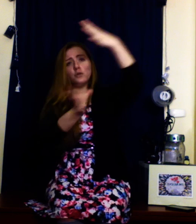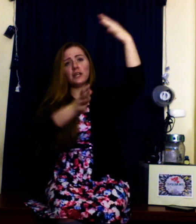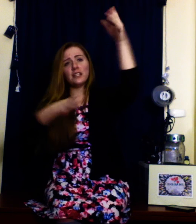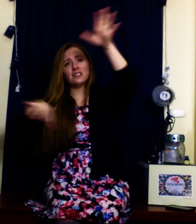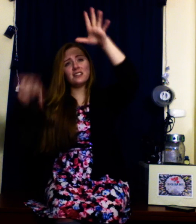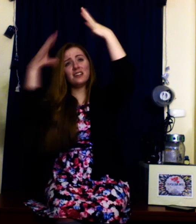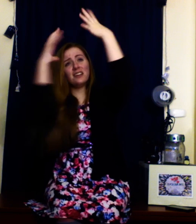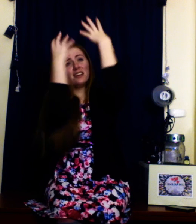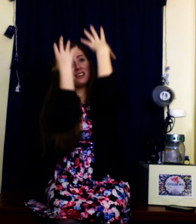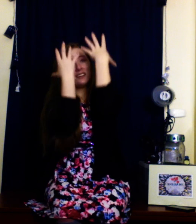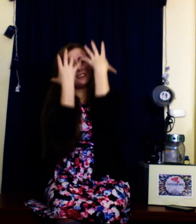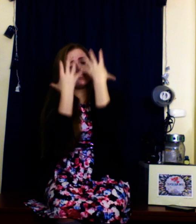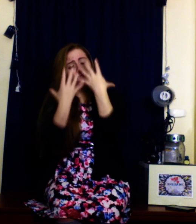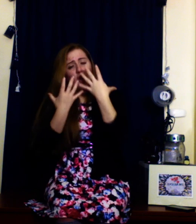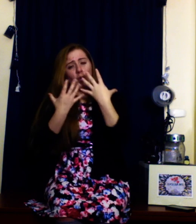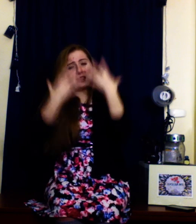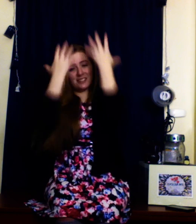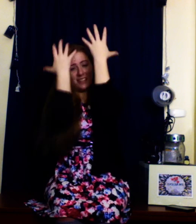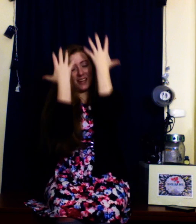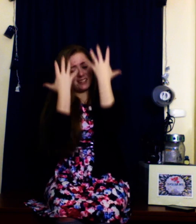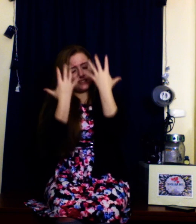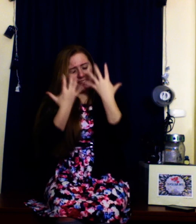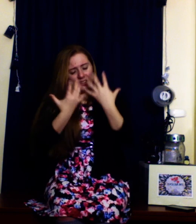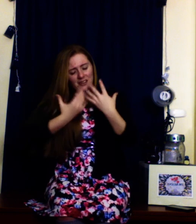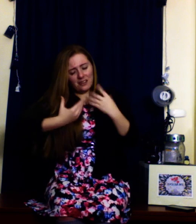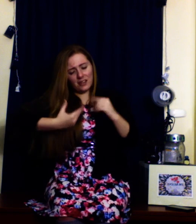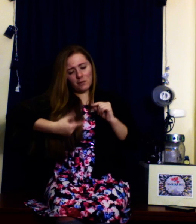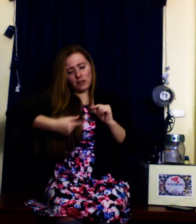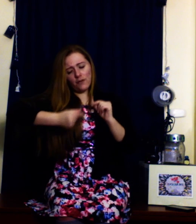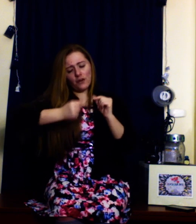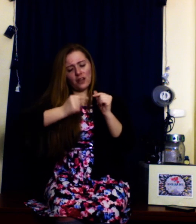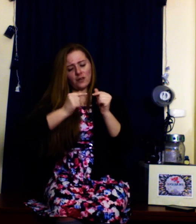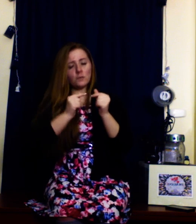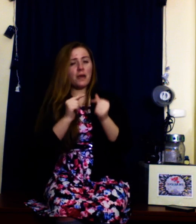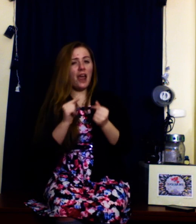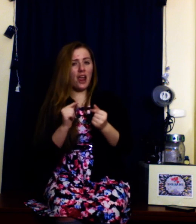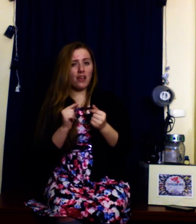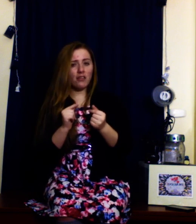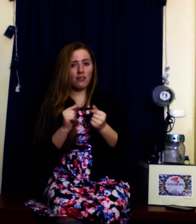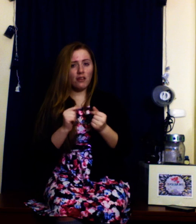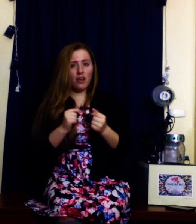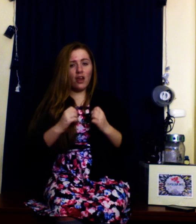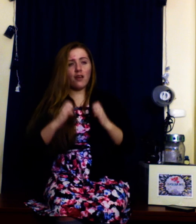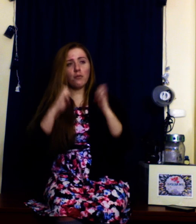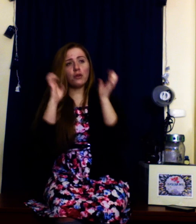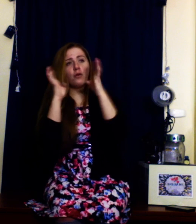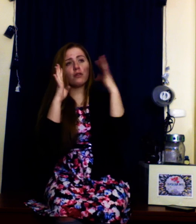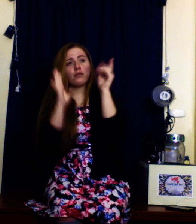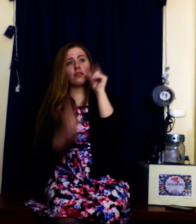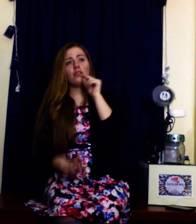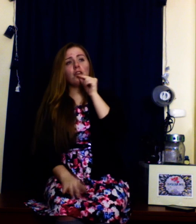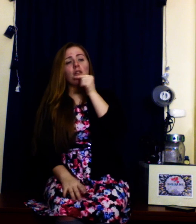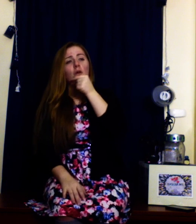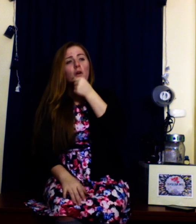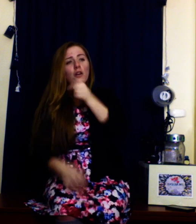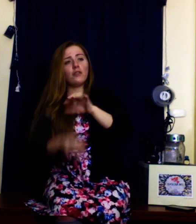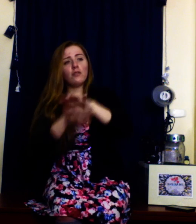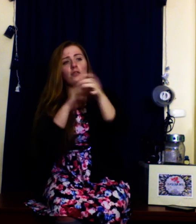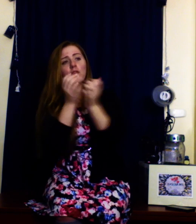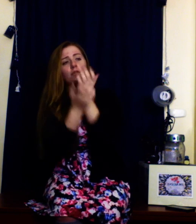wind the sadness comes over and there's pain, and blowing through the thick corn, through the